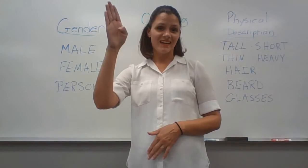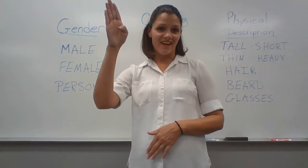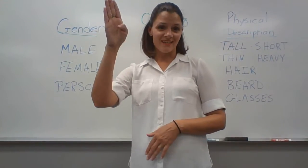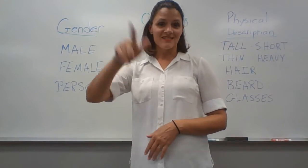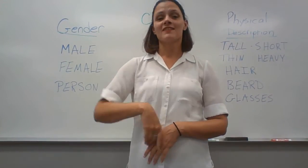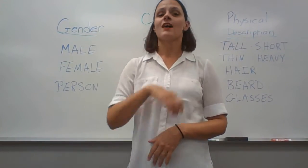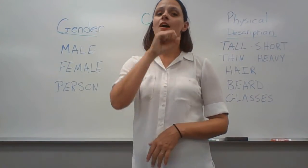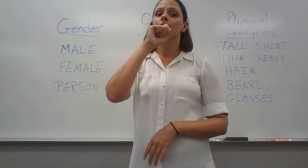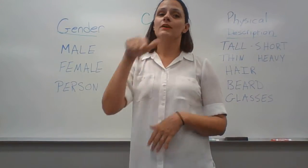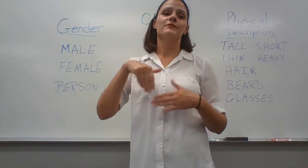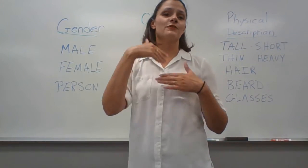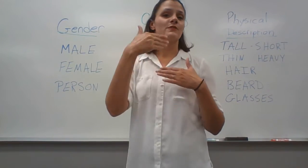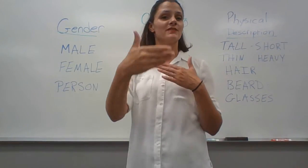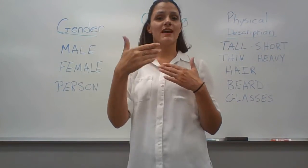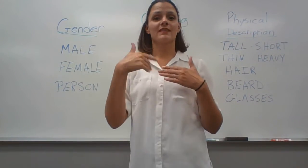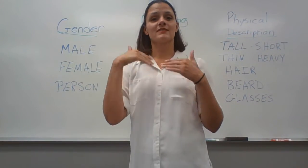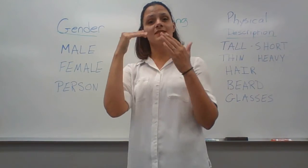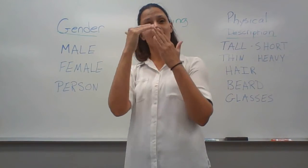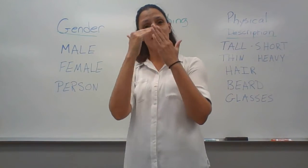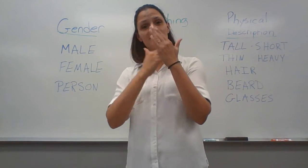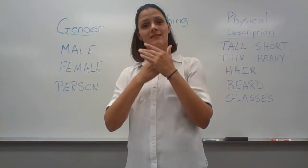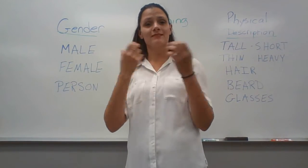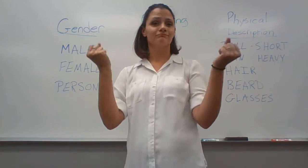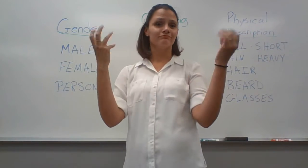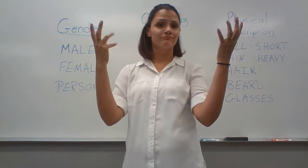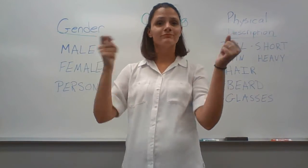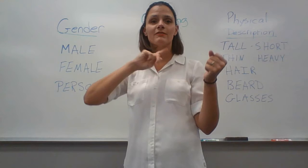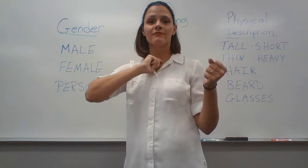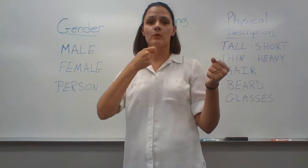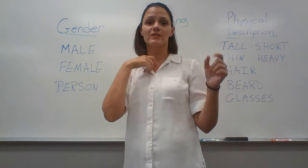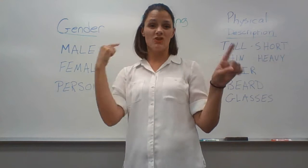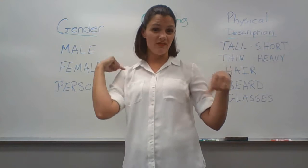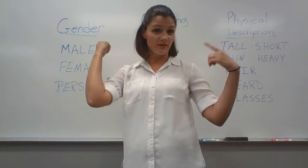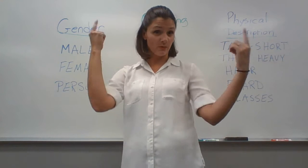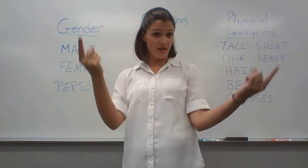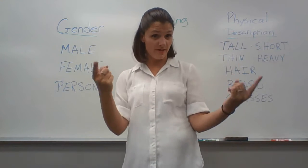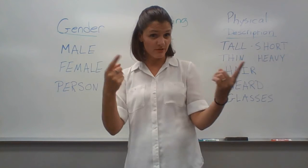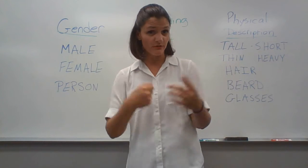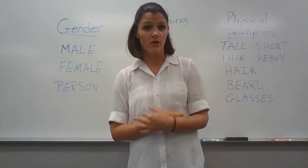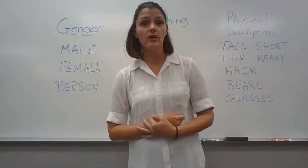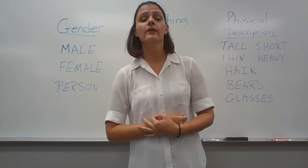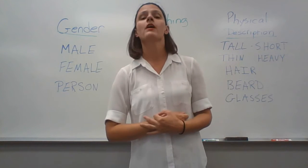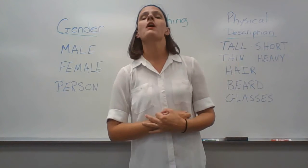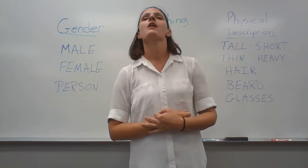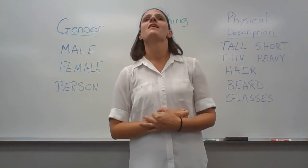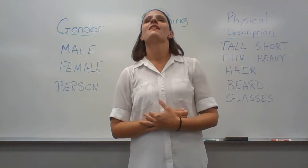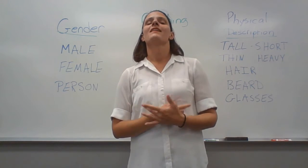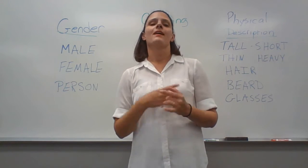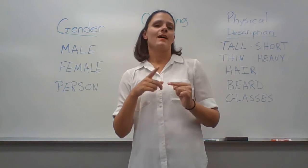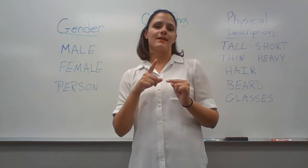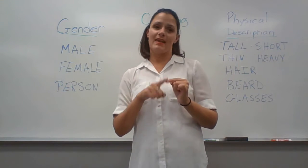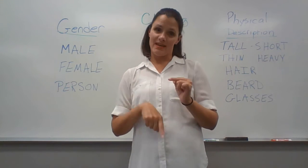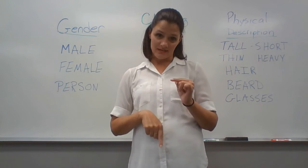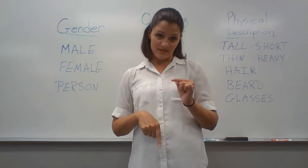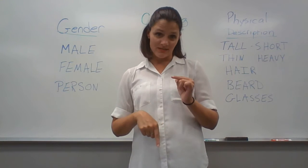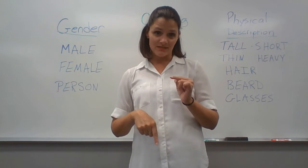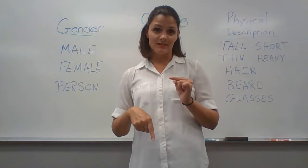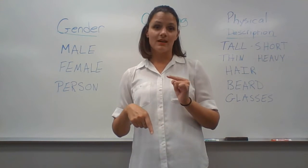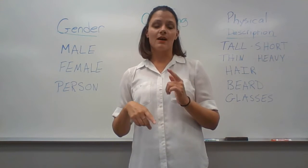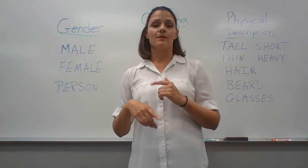Hi guys, I would love to do this next lesson voice off like we have so far. I can't.